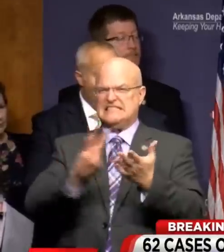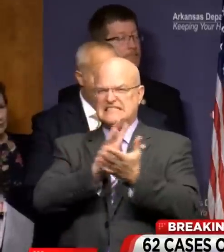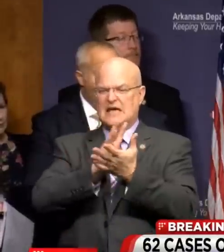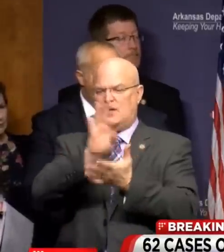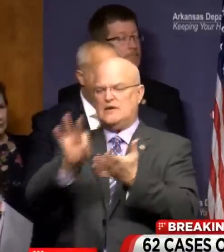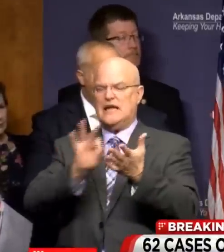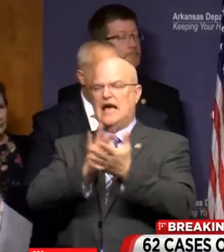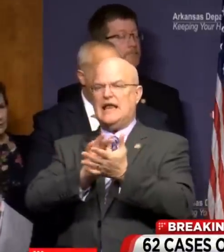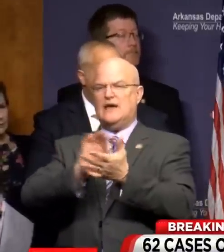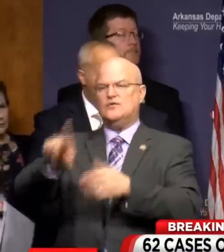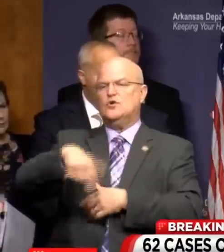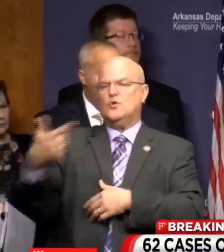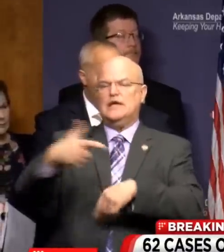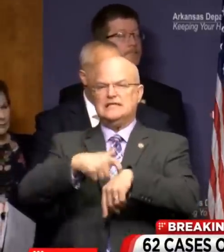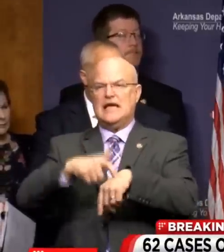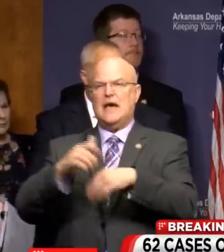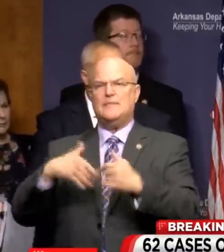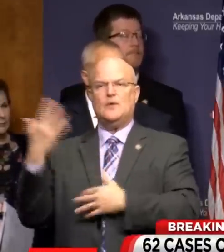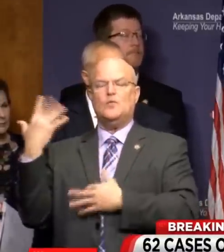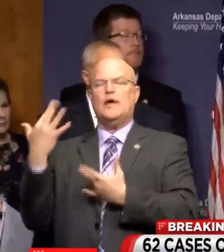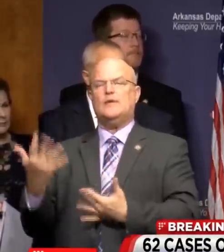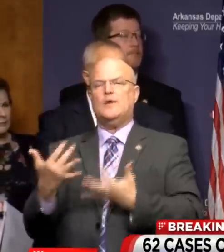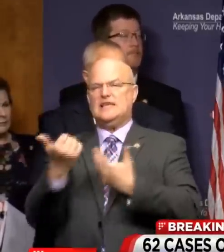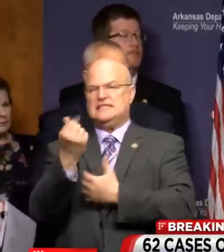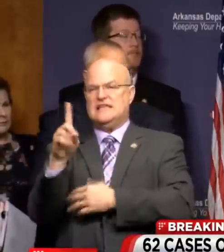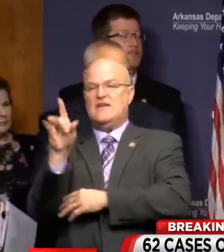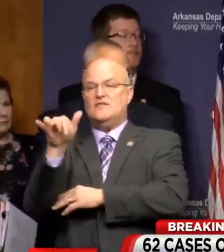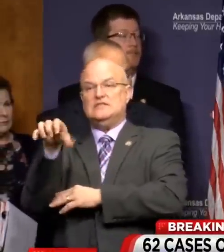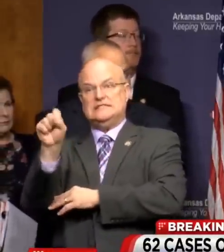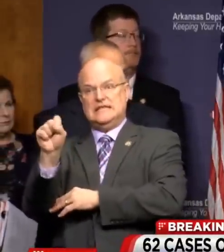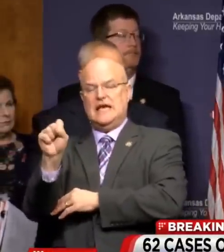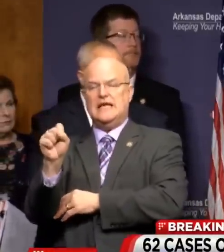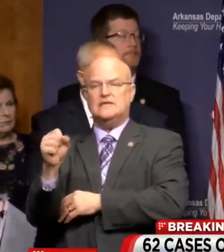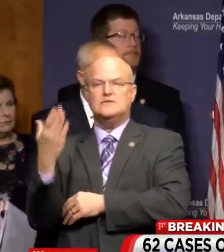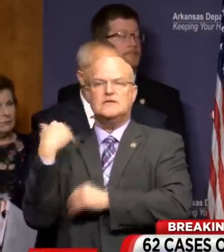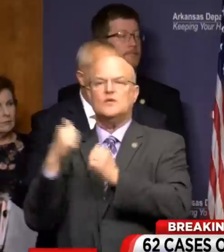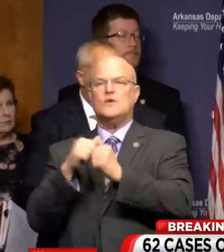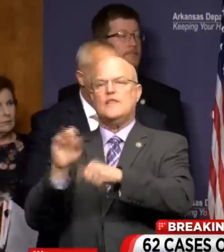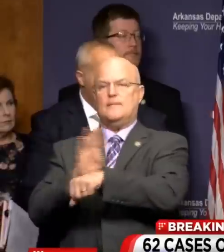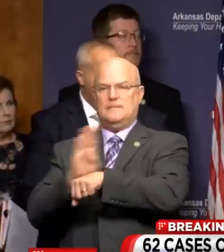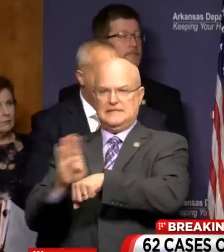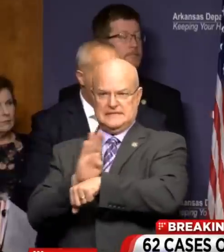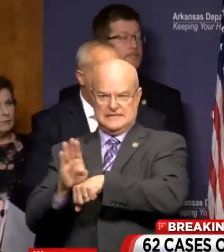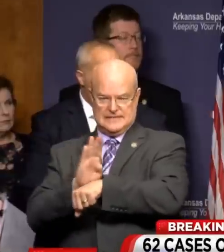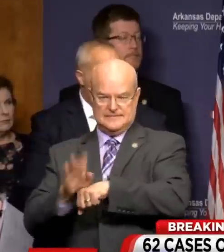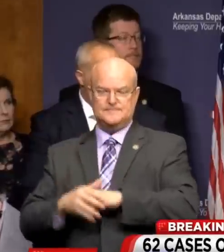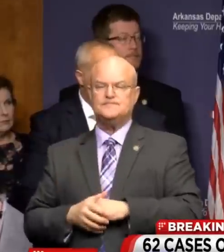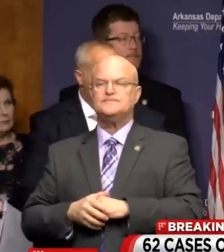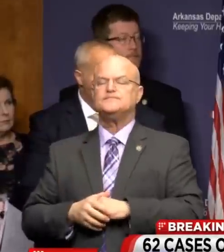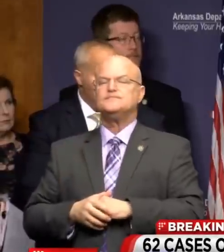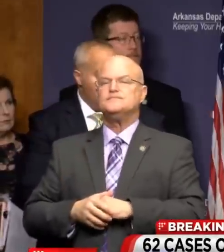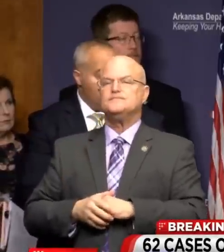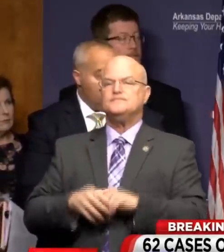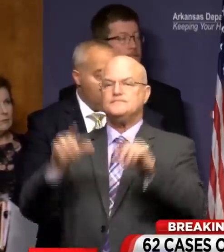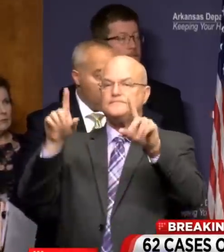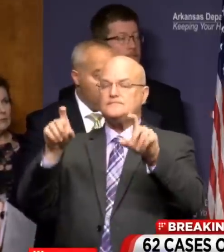time rather than the several day turnaround time that is we're seeing with the commercial assays. Testing is